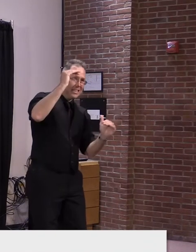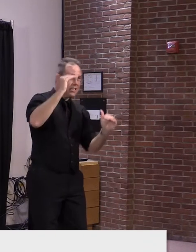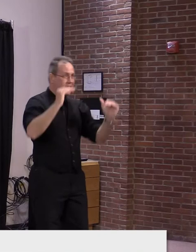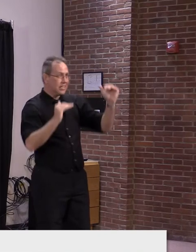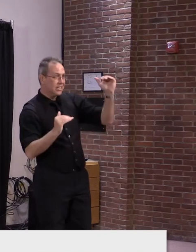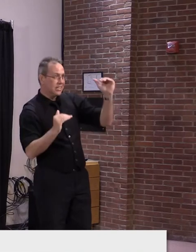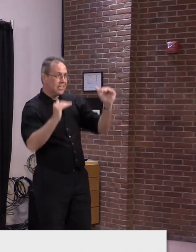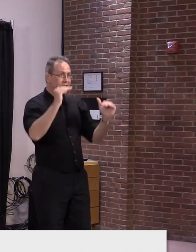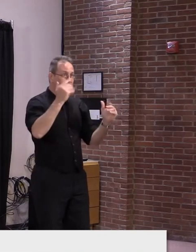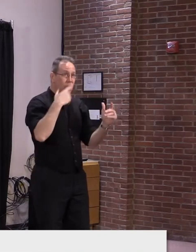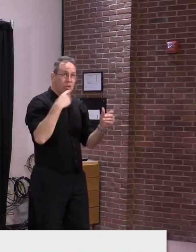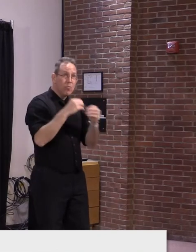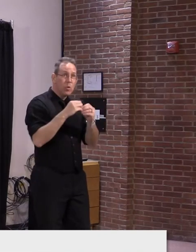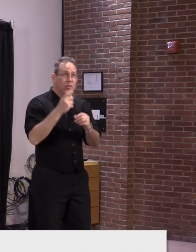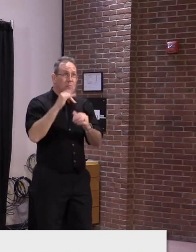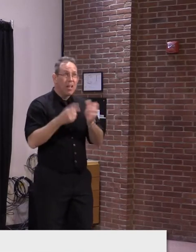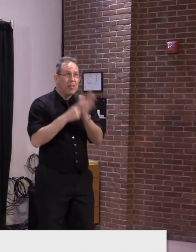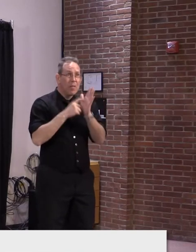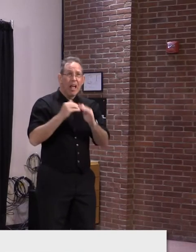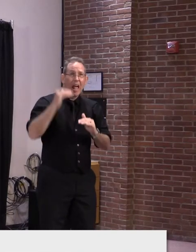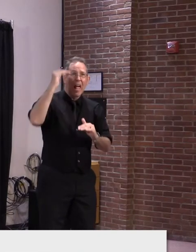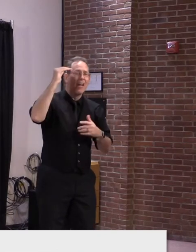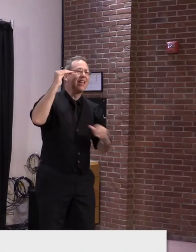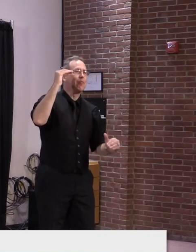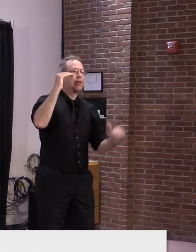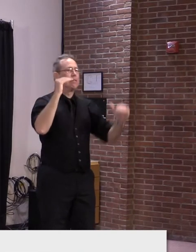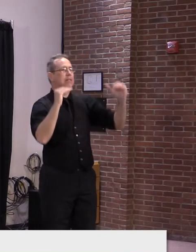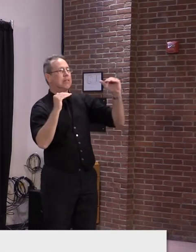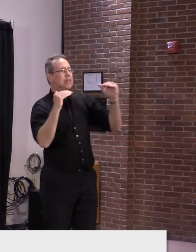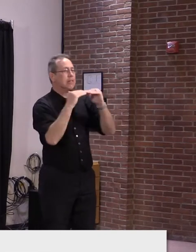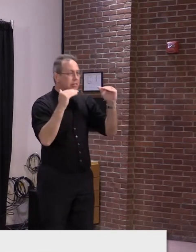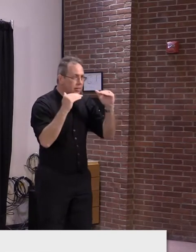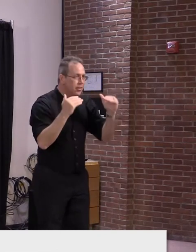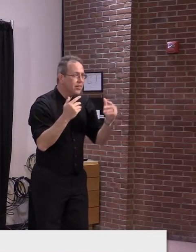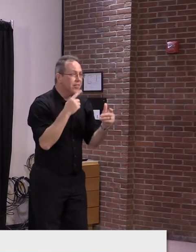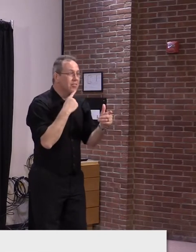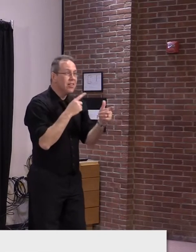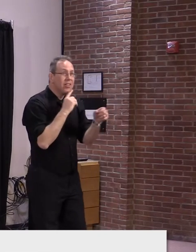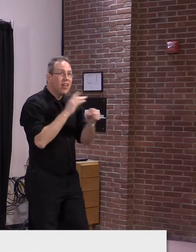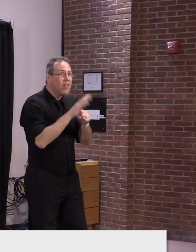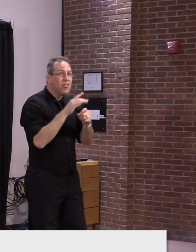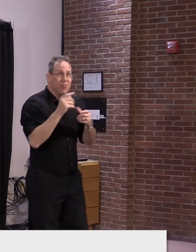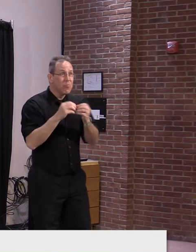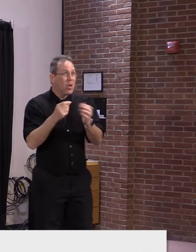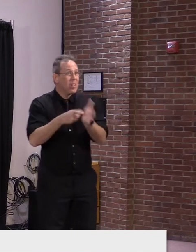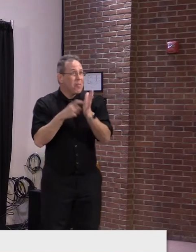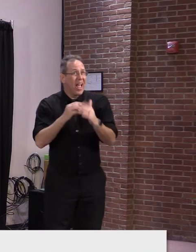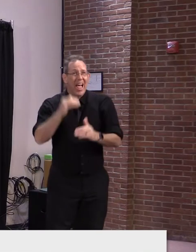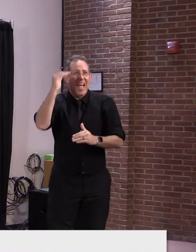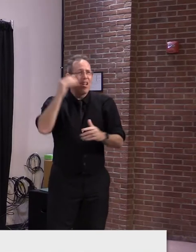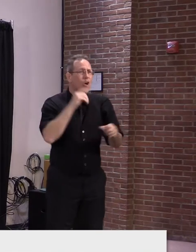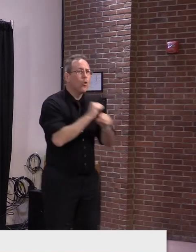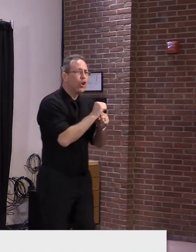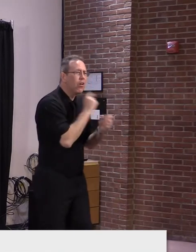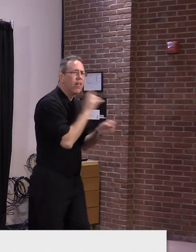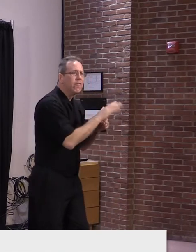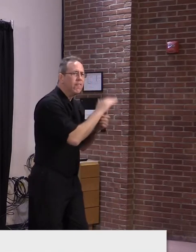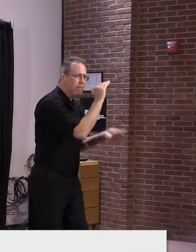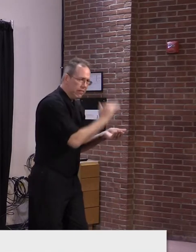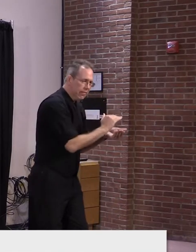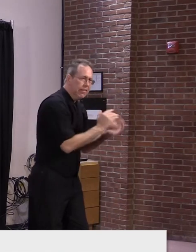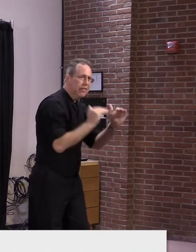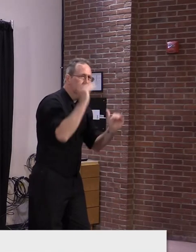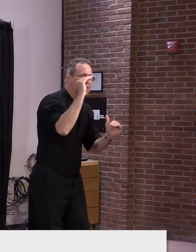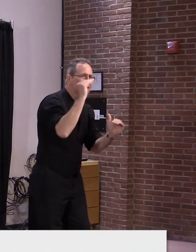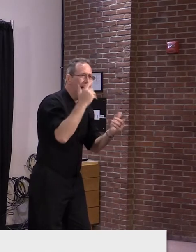over the last year or two. We have a lack of workers. We have an overabundance of jobs, and that